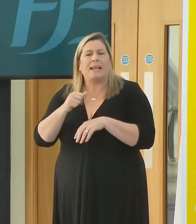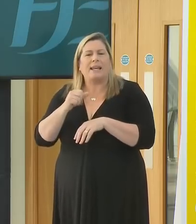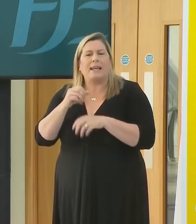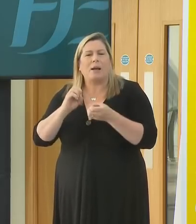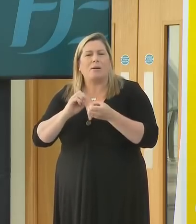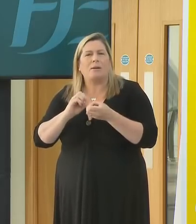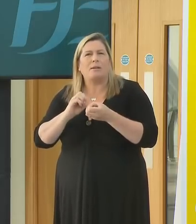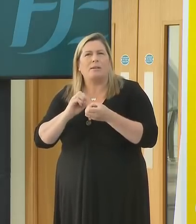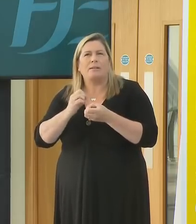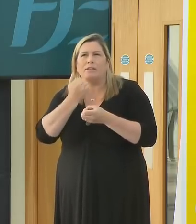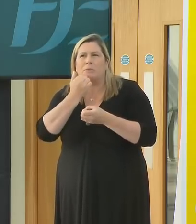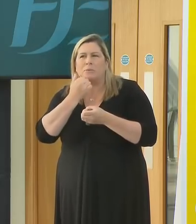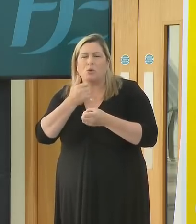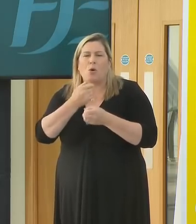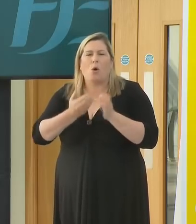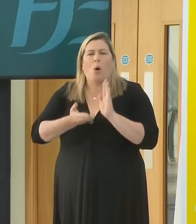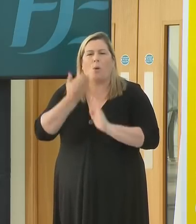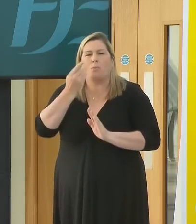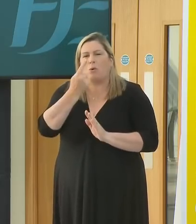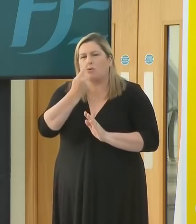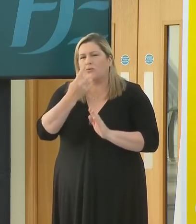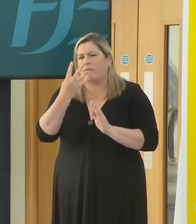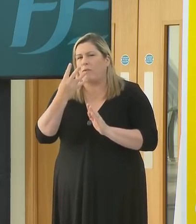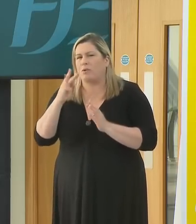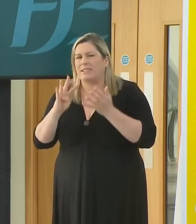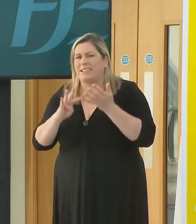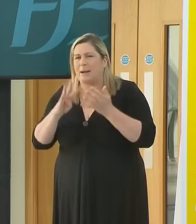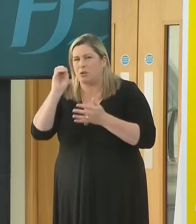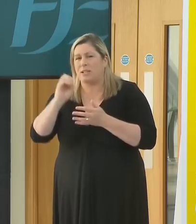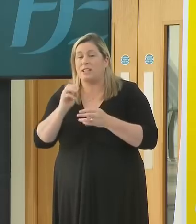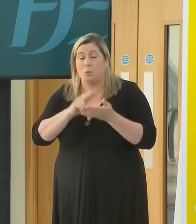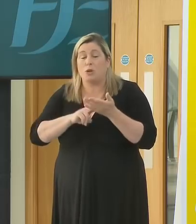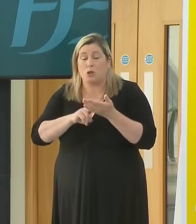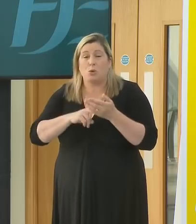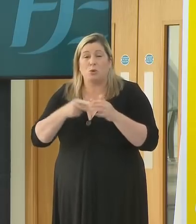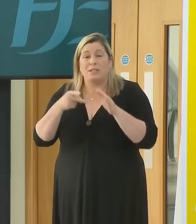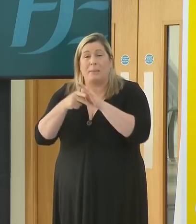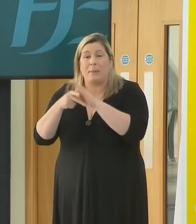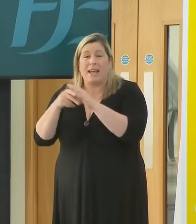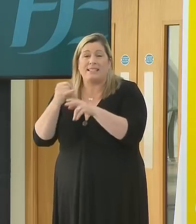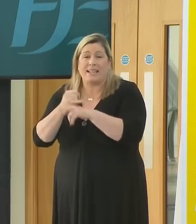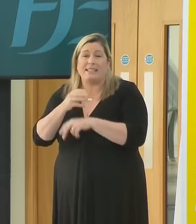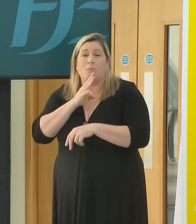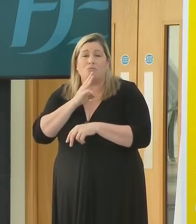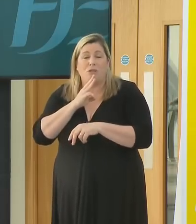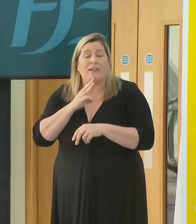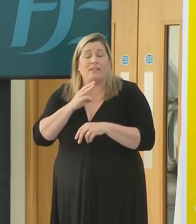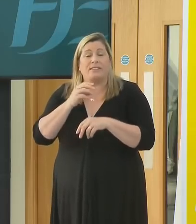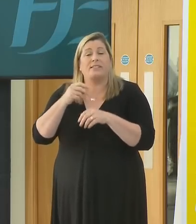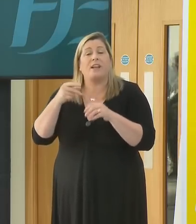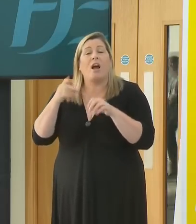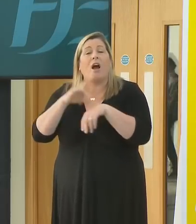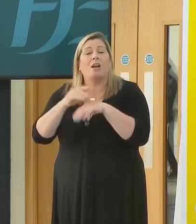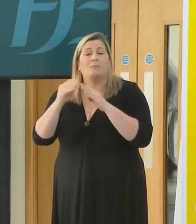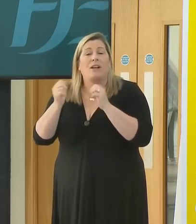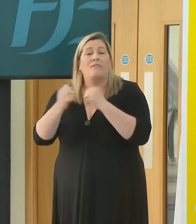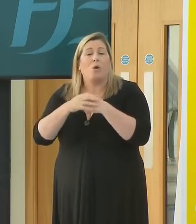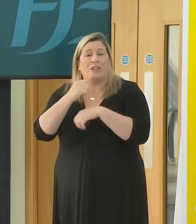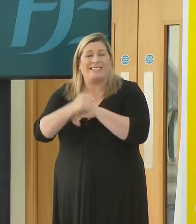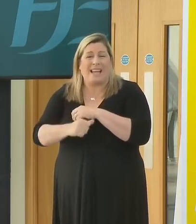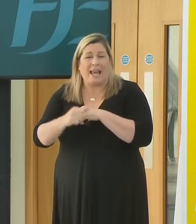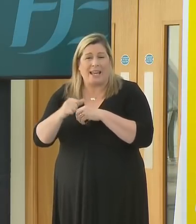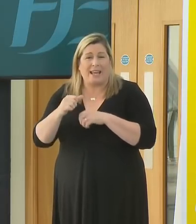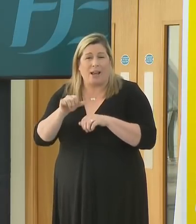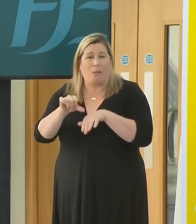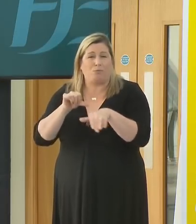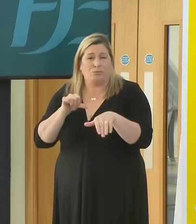last week up at 149%. So we are using the beds more than once in a day in the private hospitals for day procedures. In terms then